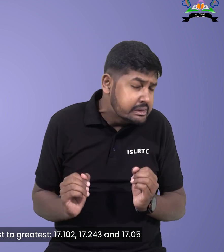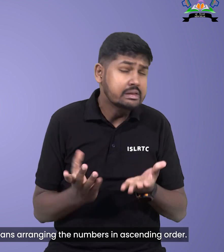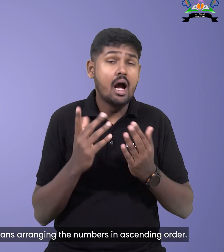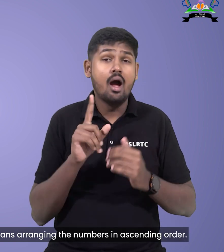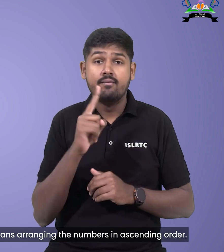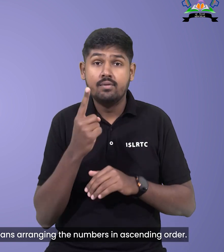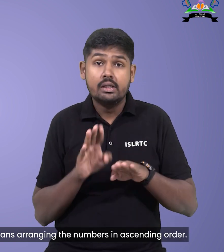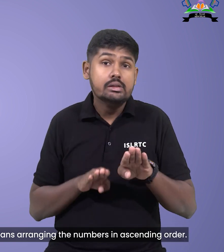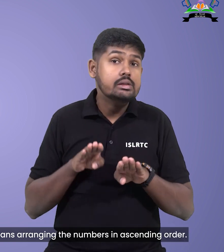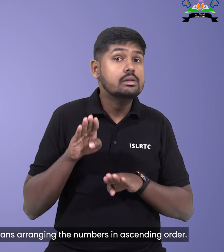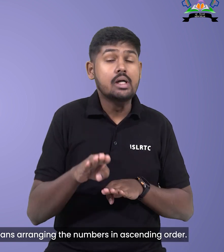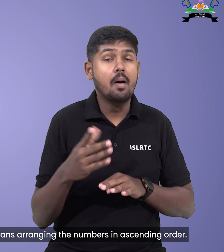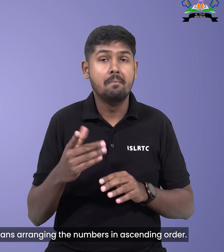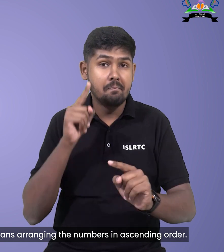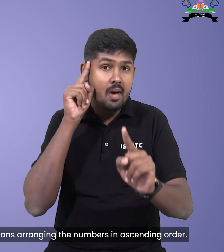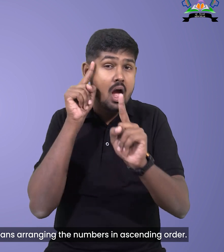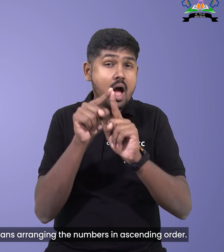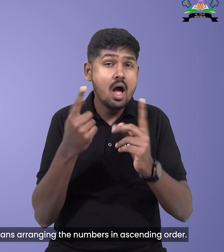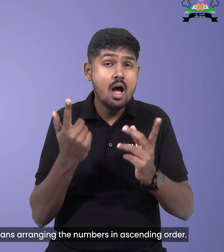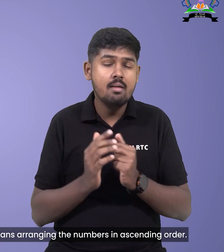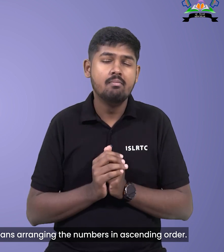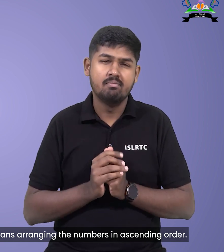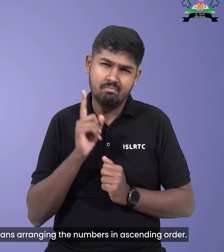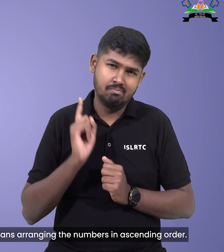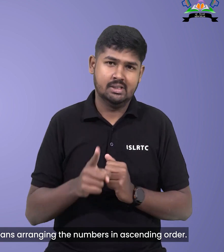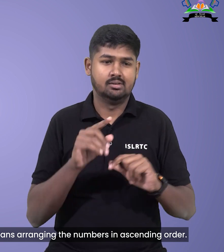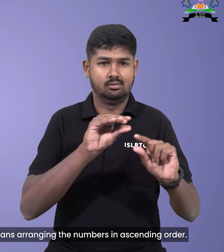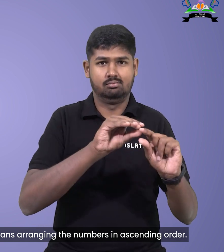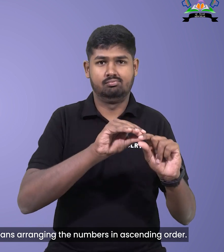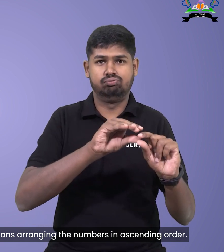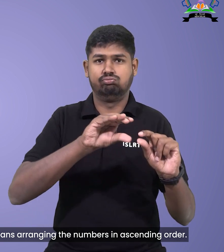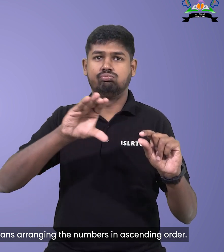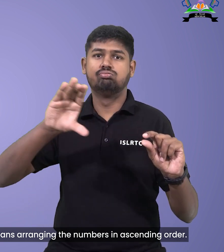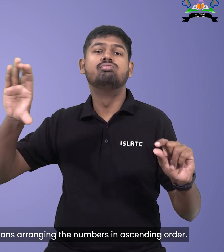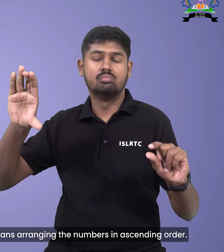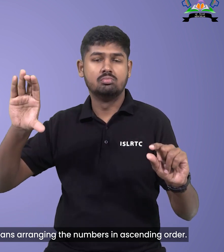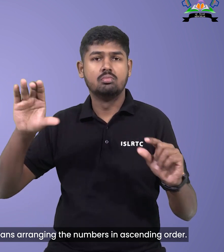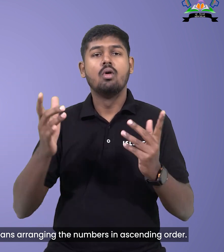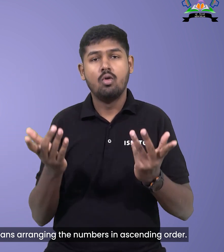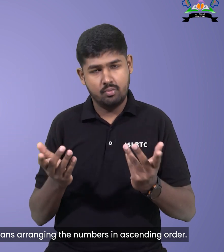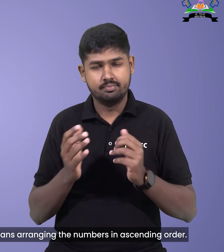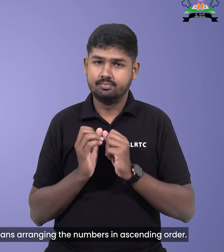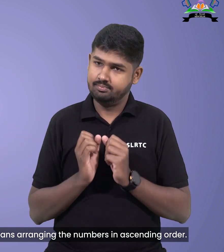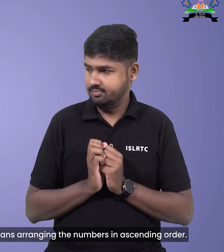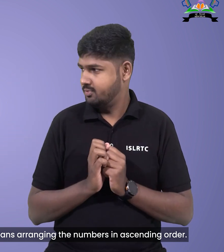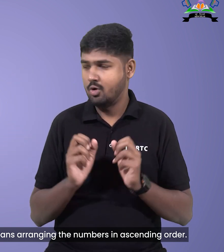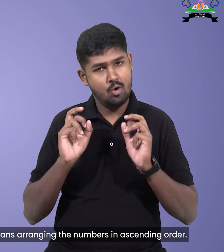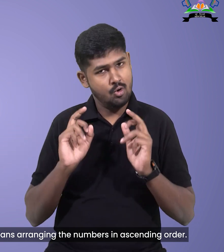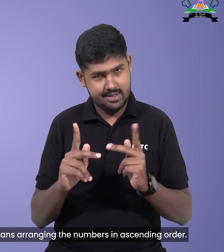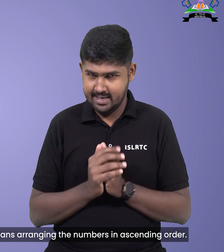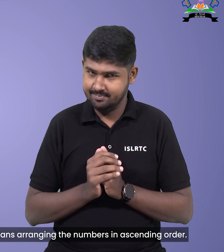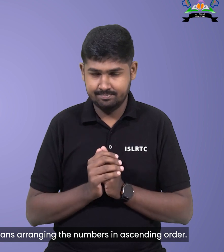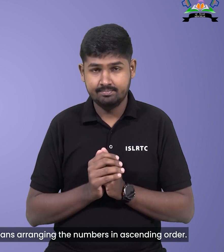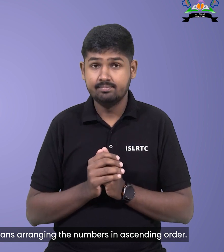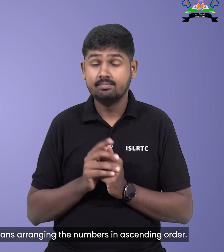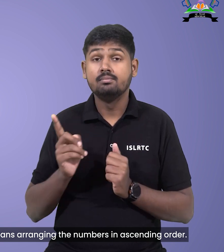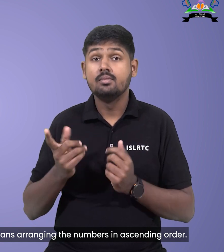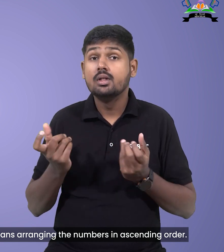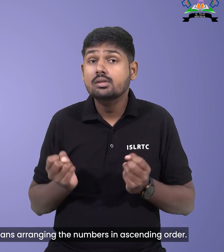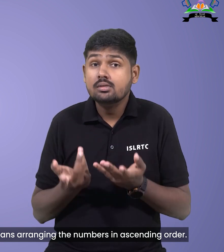Step 1. Comparing decimals from least to greatest means arranging the numbers in ascending order.